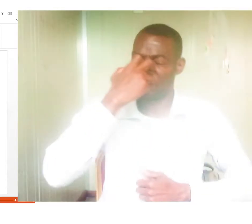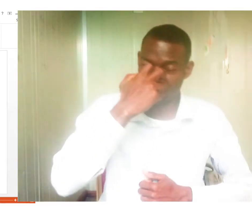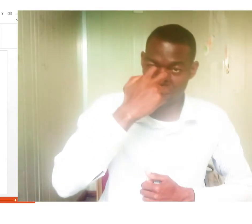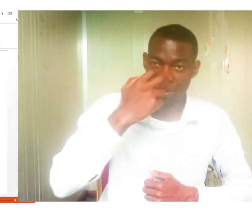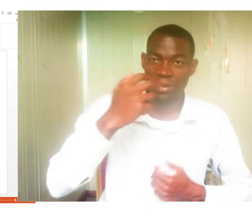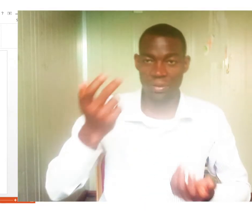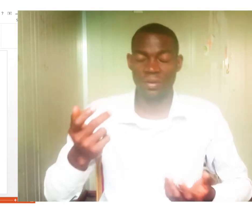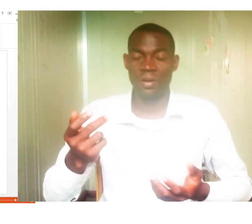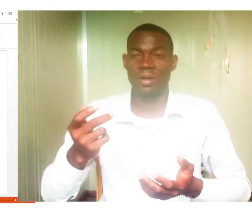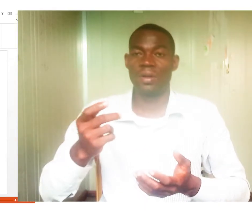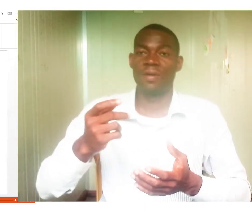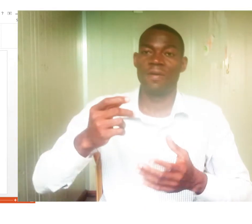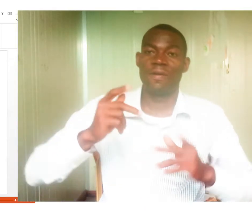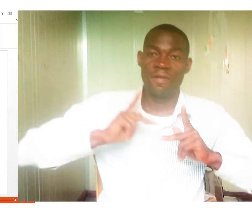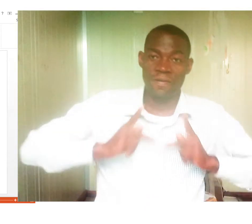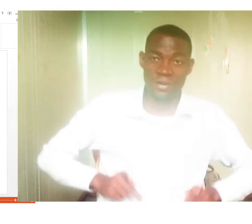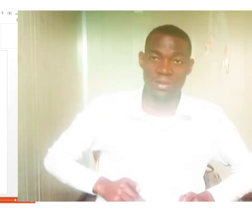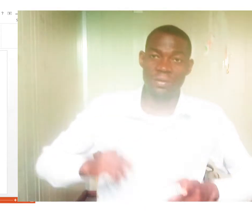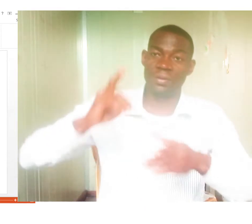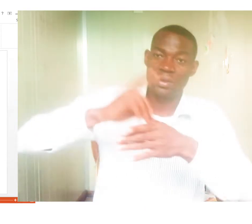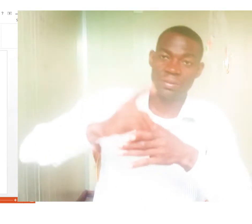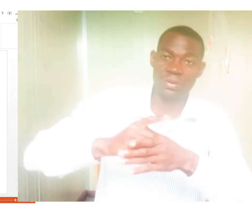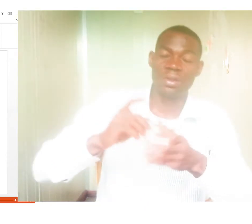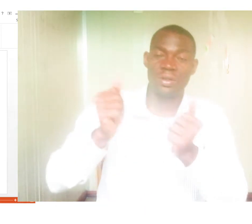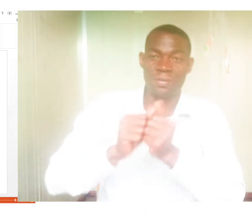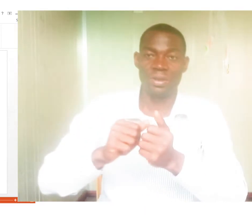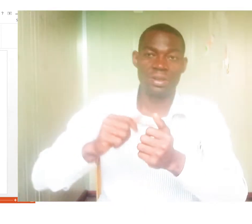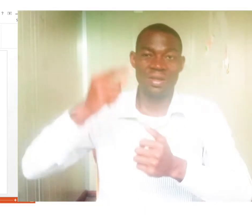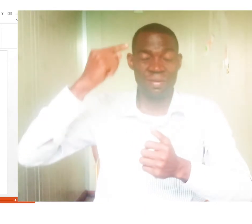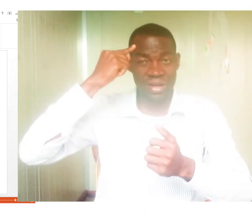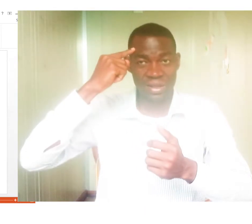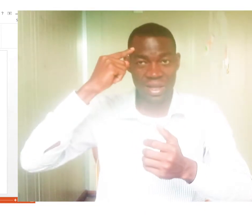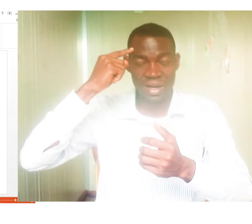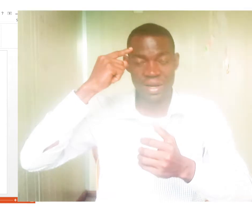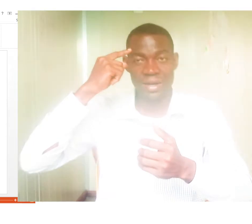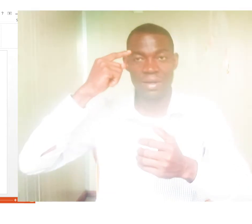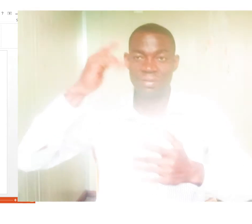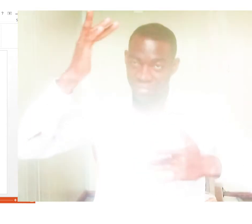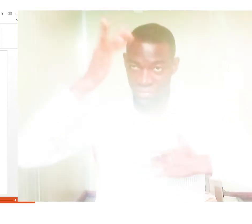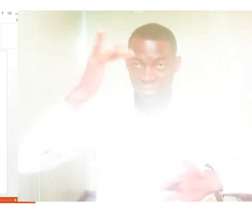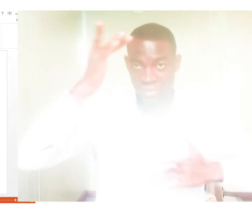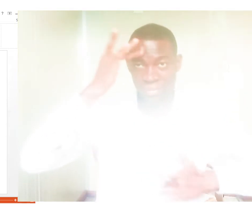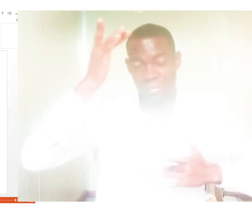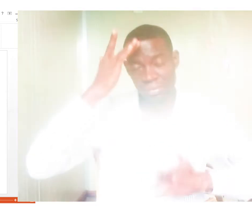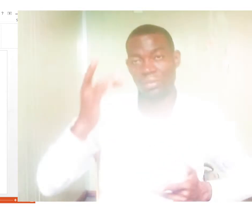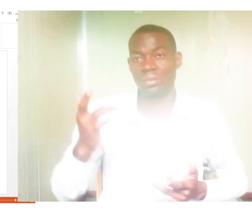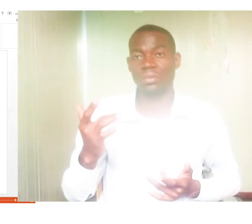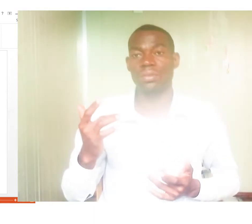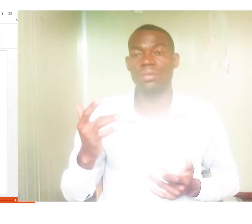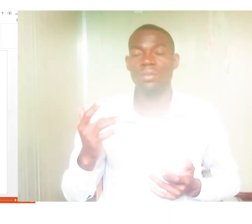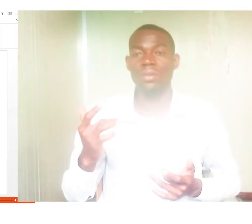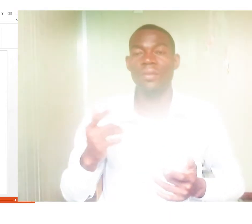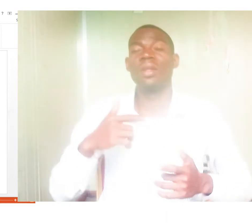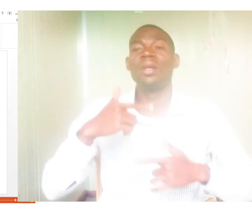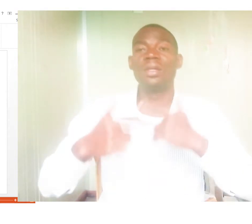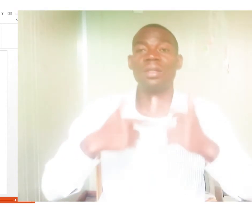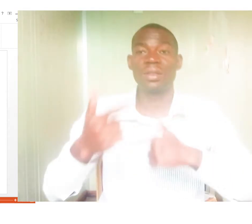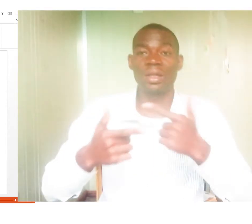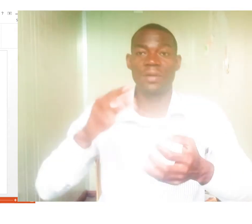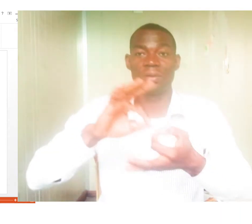learning difficulties, as well as mental disabilities. Sign language